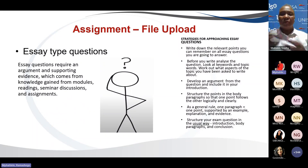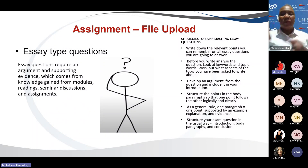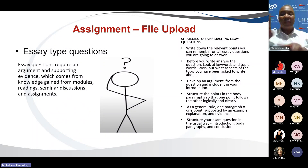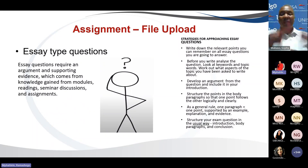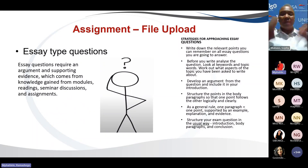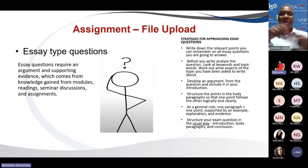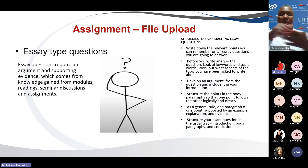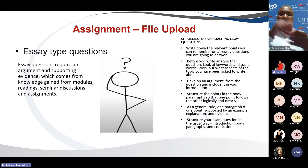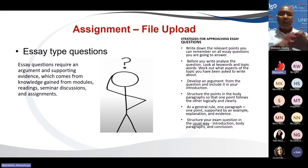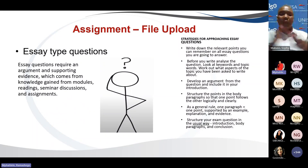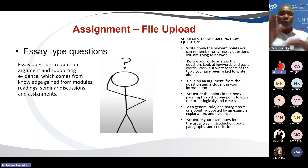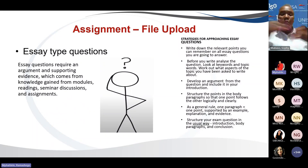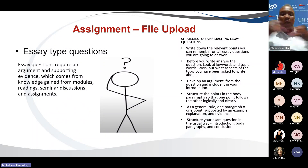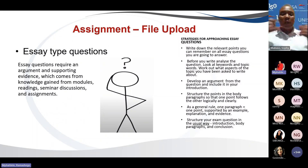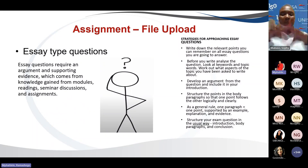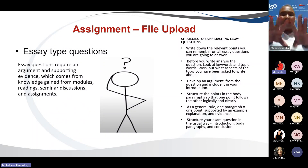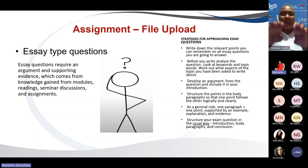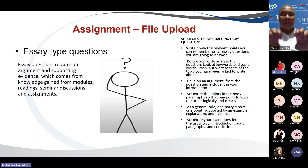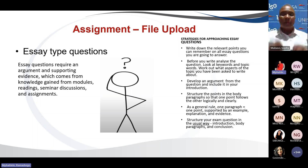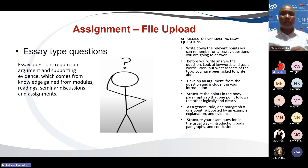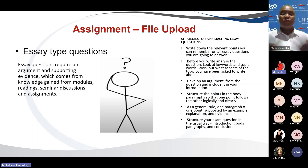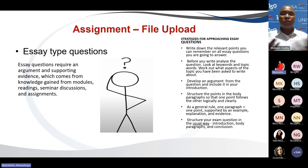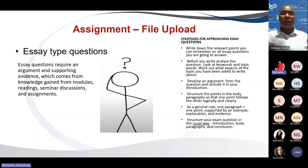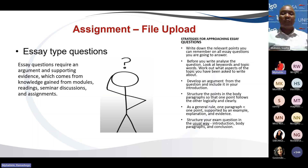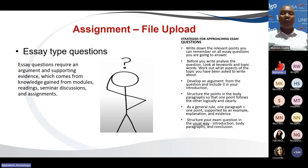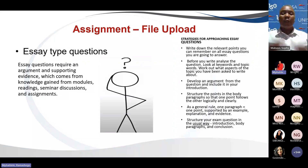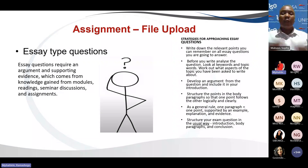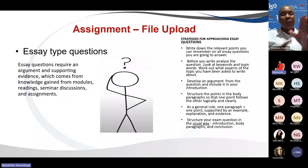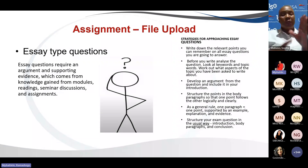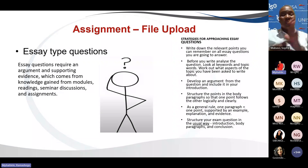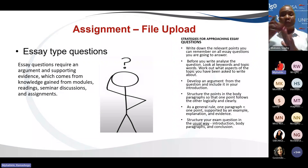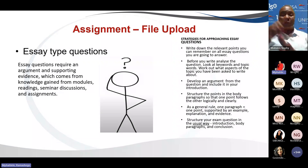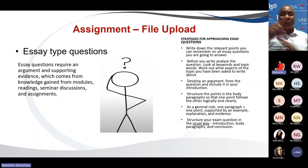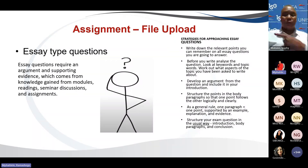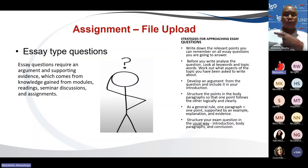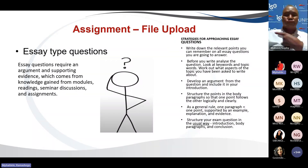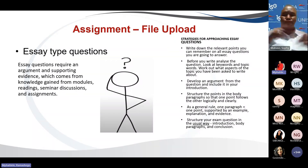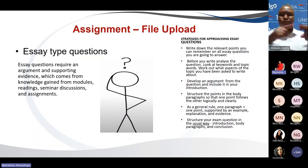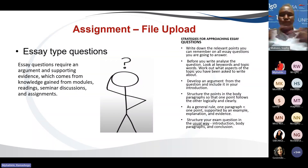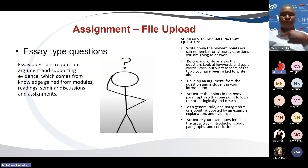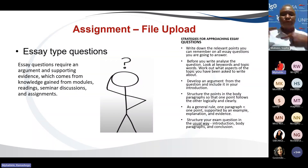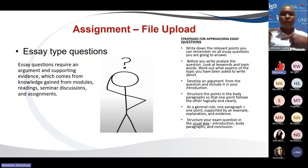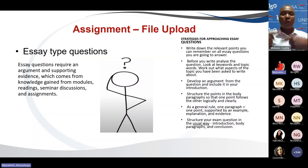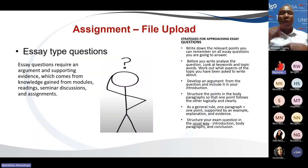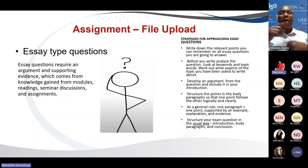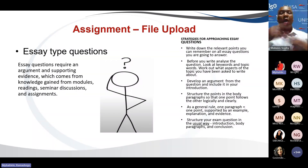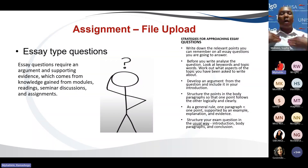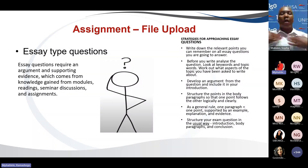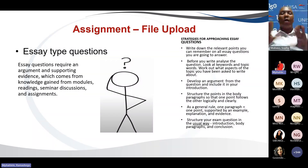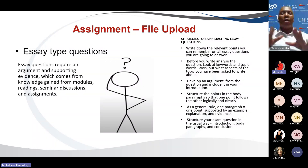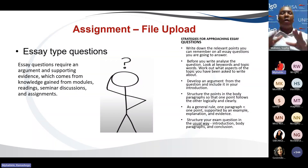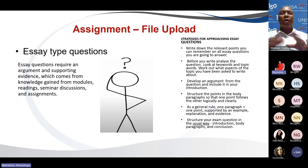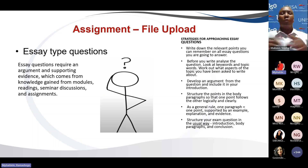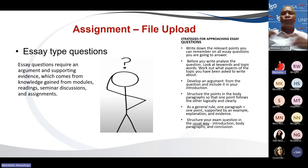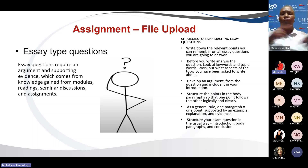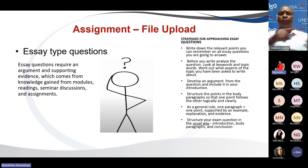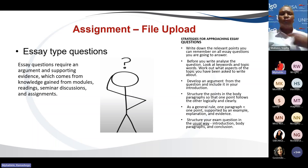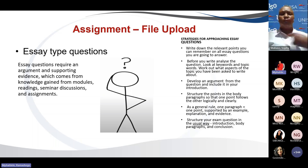Invigilator app in an online exam. So now when you develop an argument, you will now start by arguing